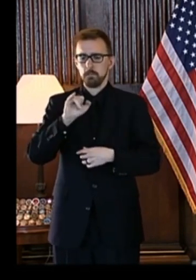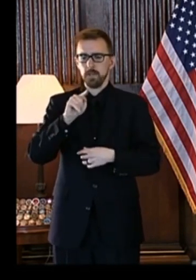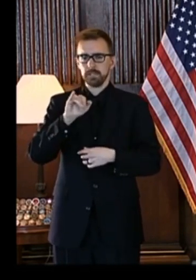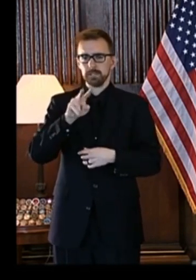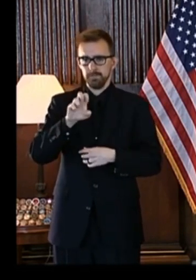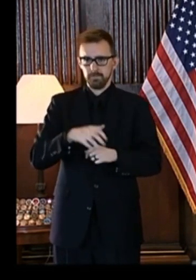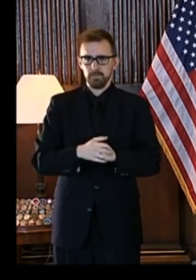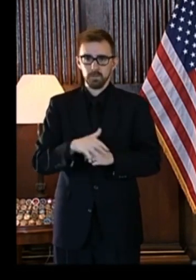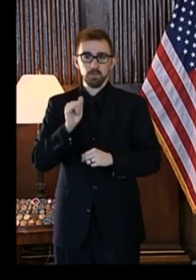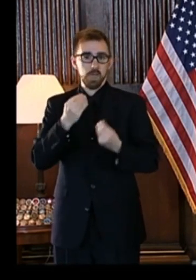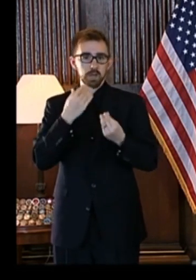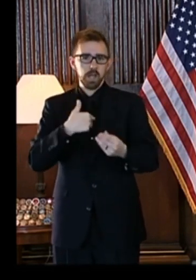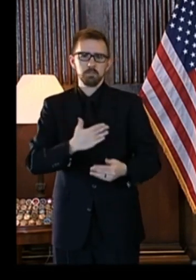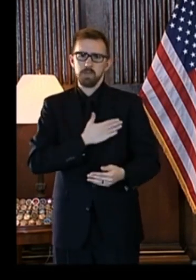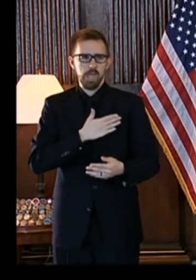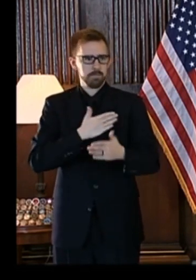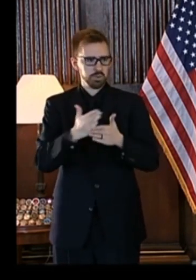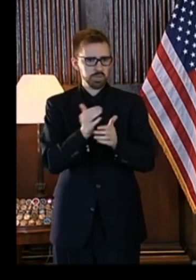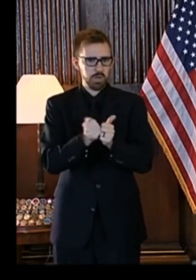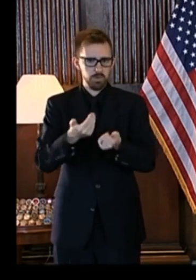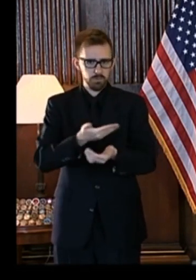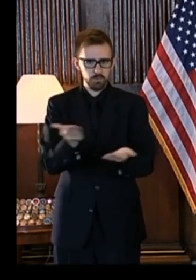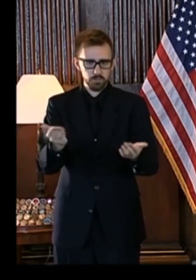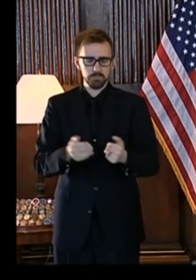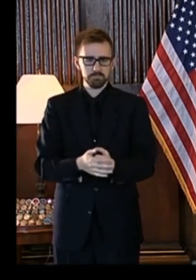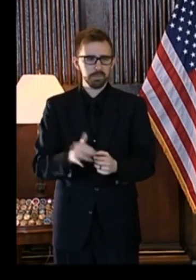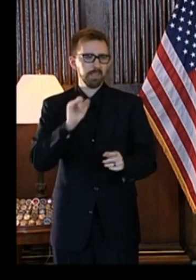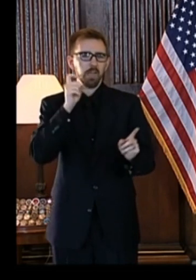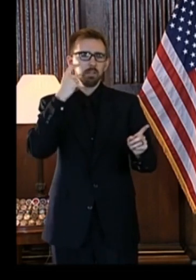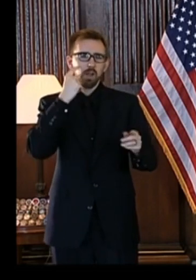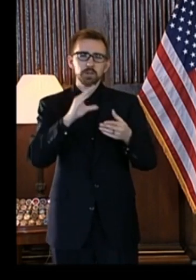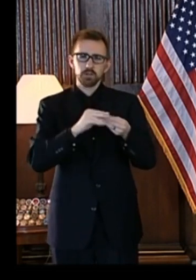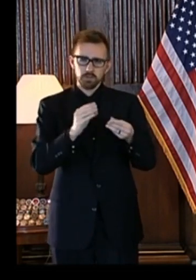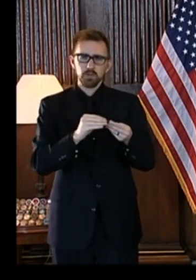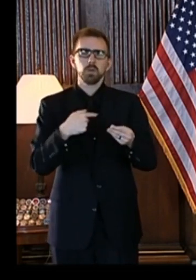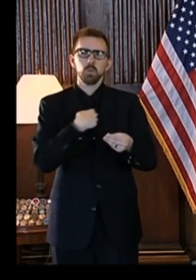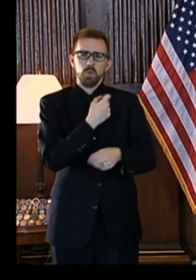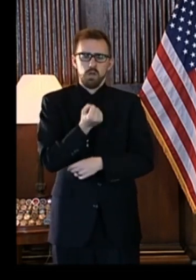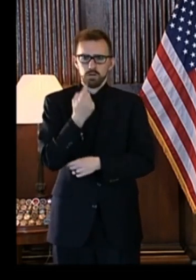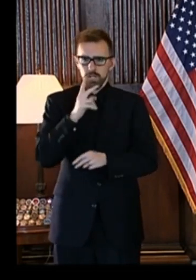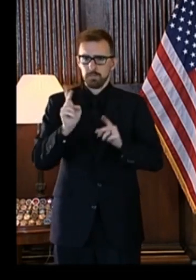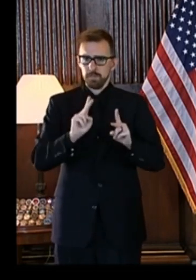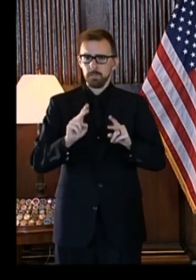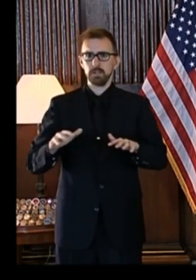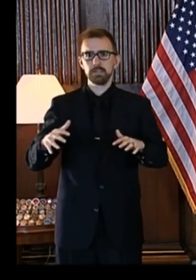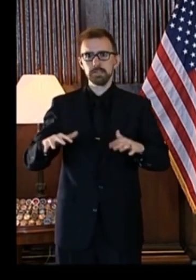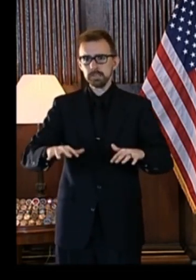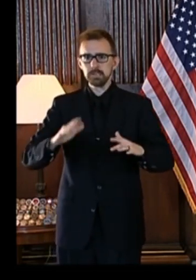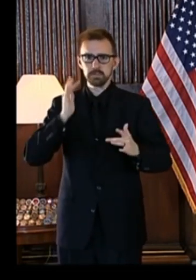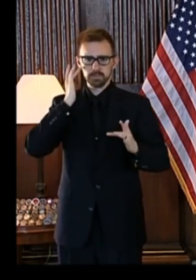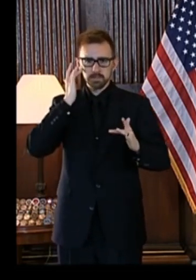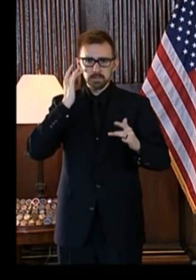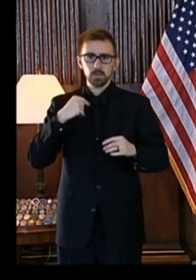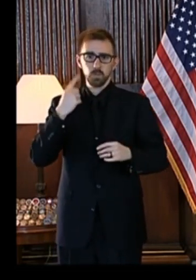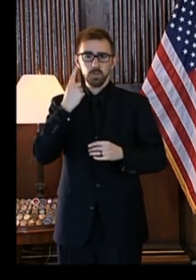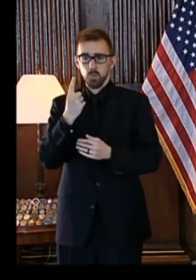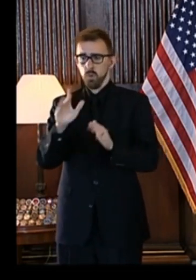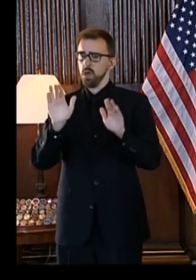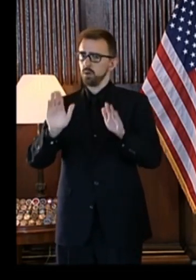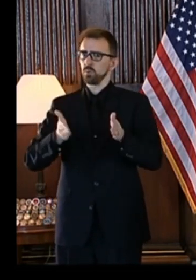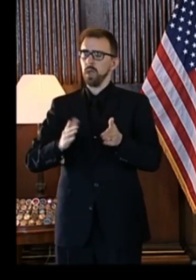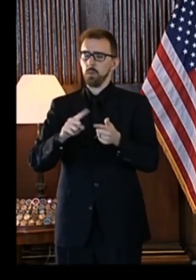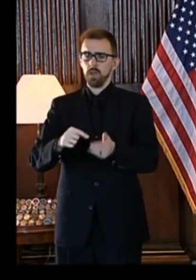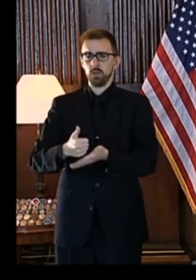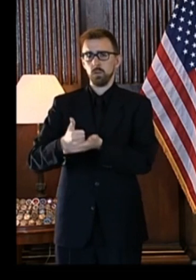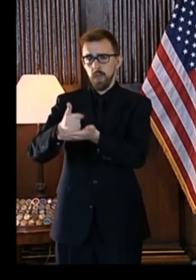any of that data with you. We think that, as the governor has said, that we understand people are very anxious, and we think one great way to help